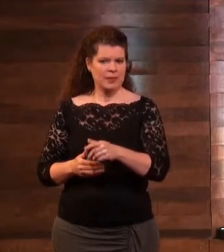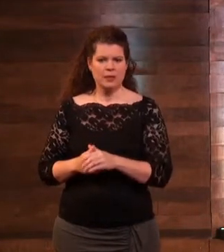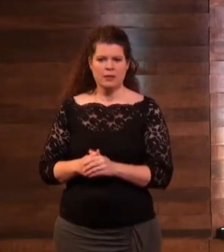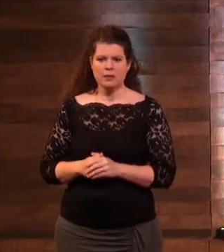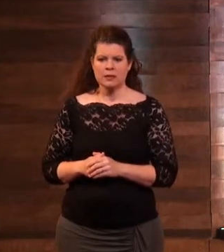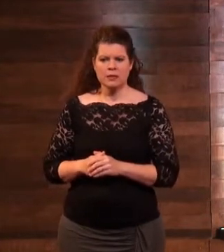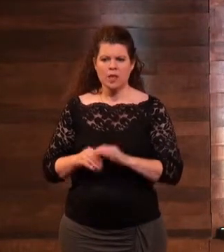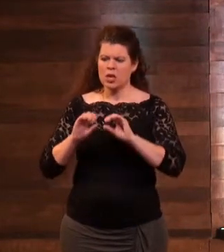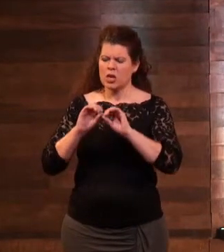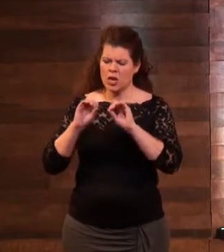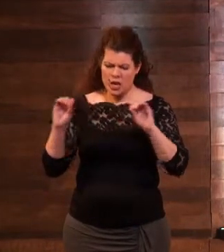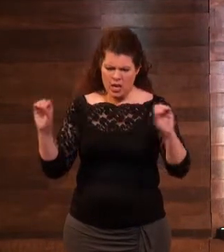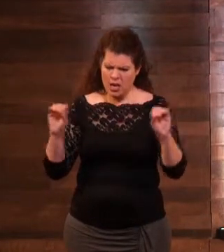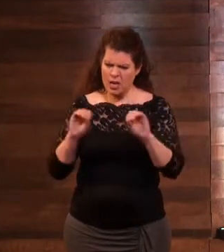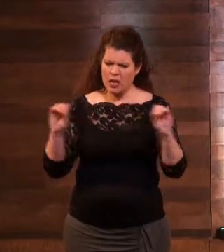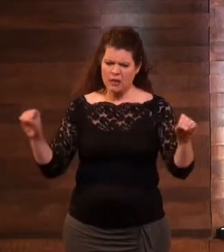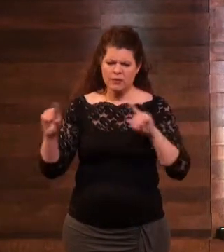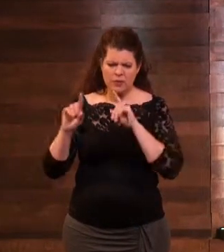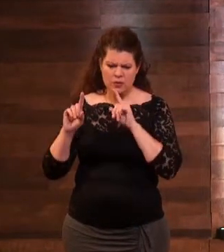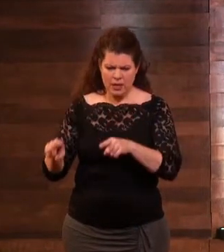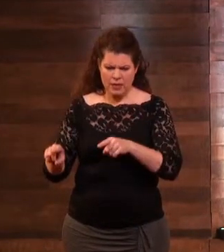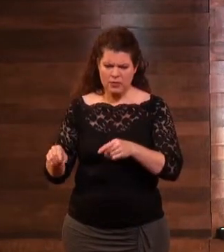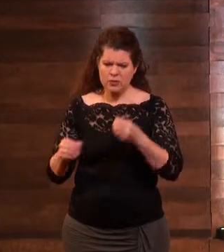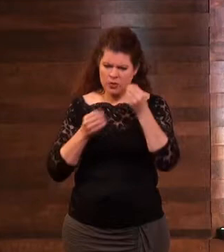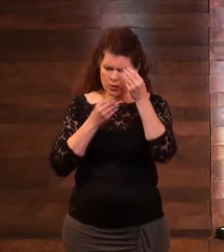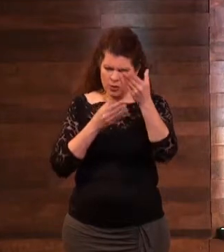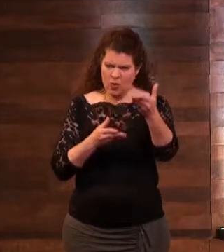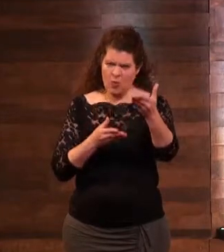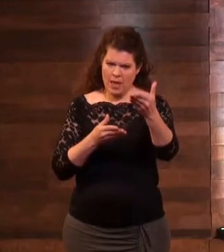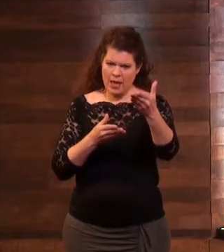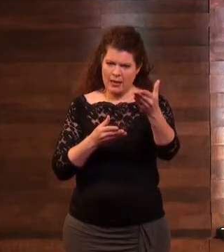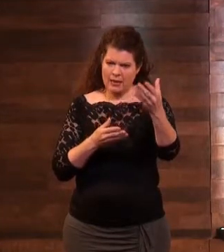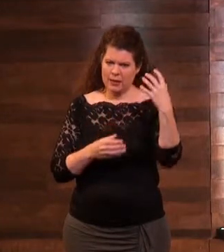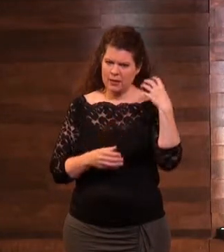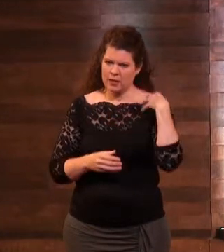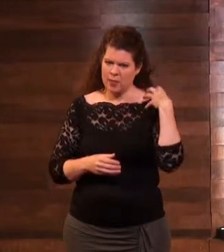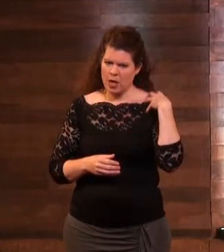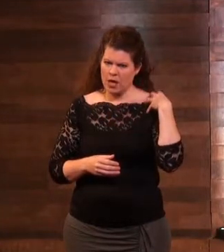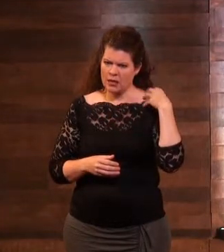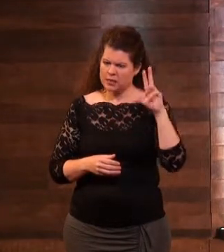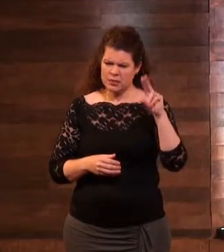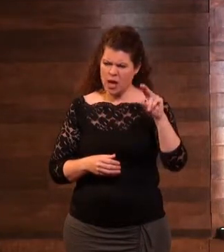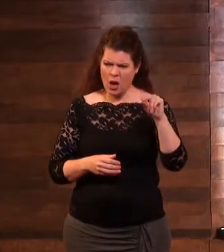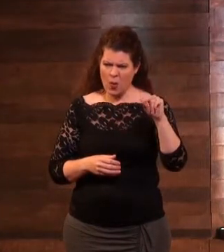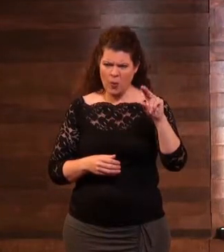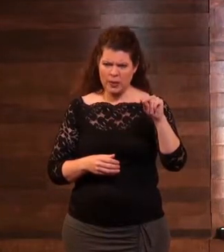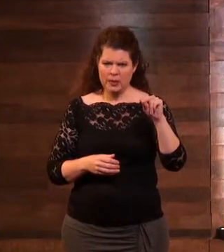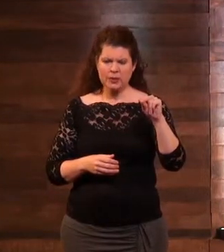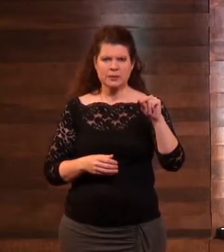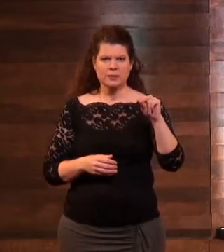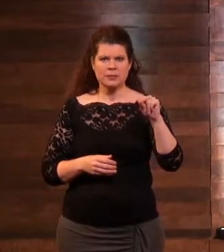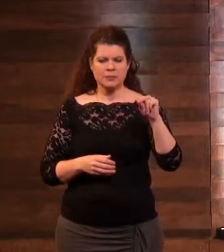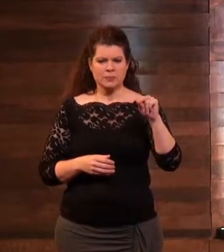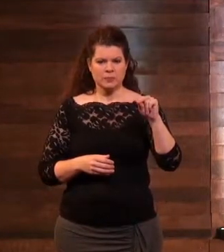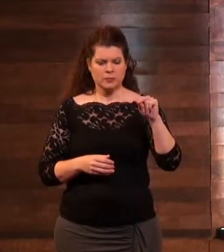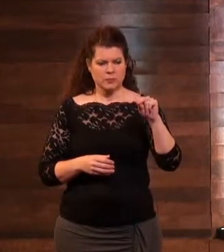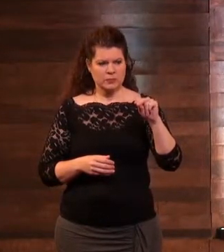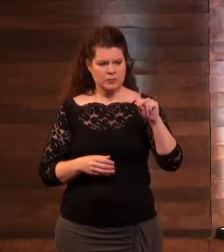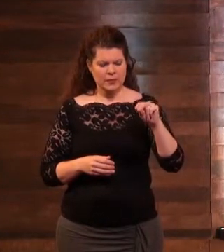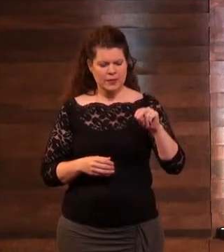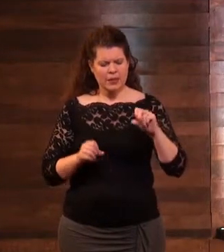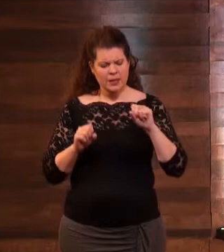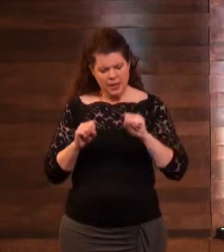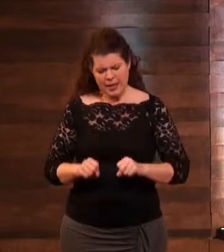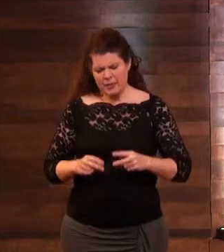None of those responses are really obeying the boss, though, are they? Sometimes it can be very, very difficult